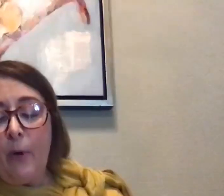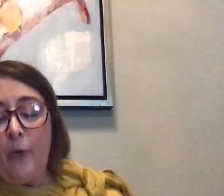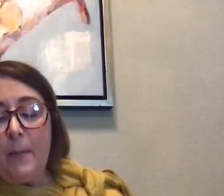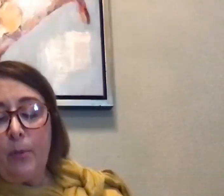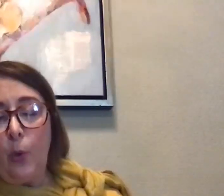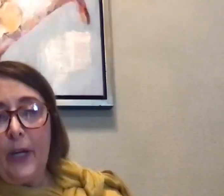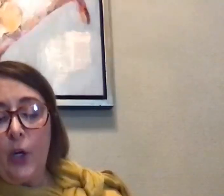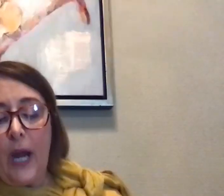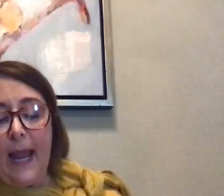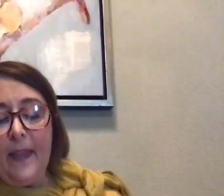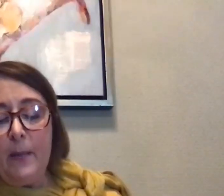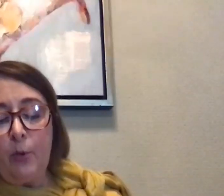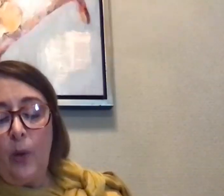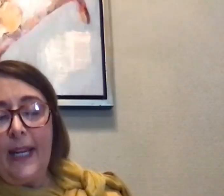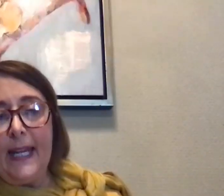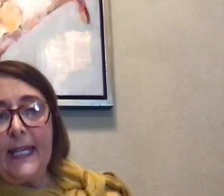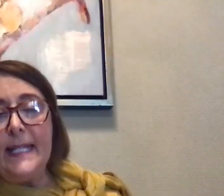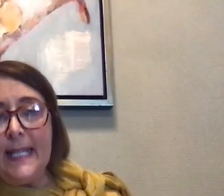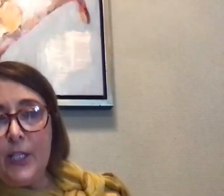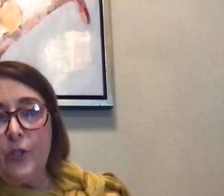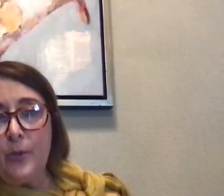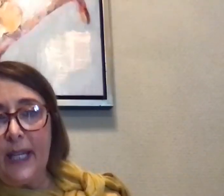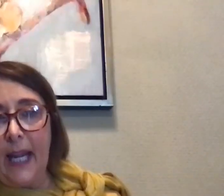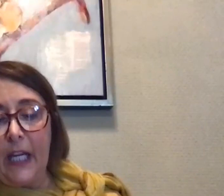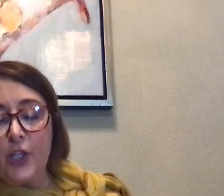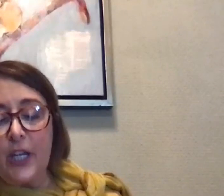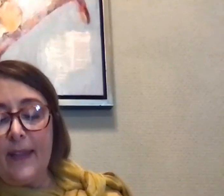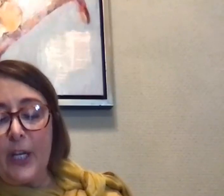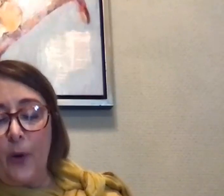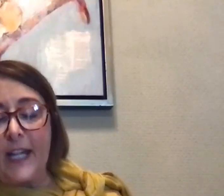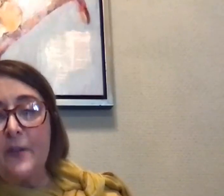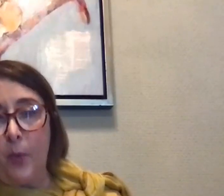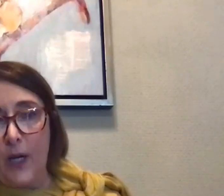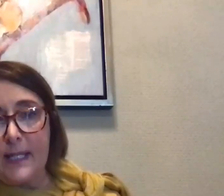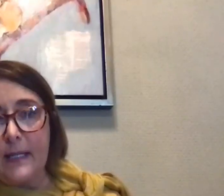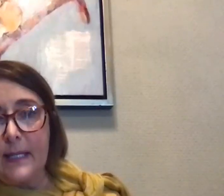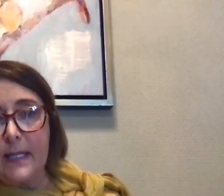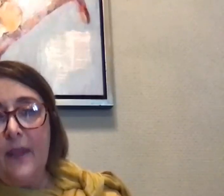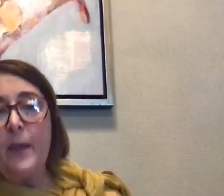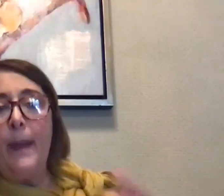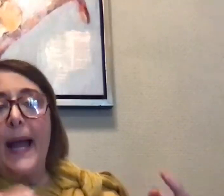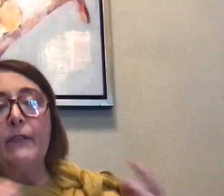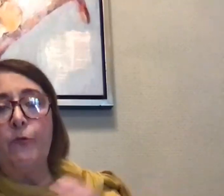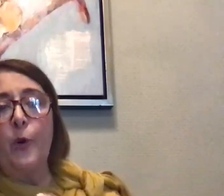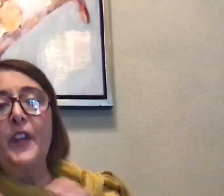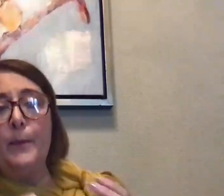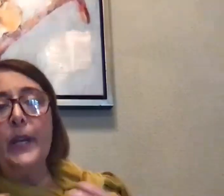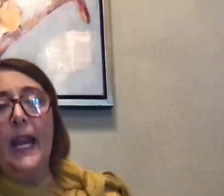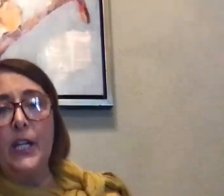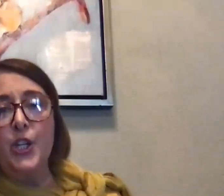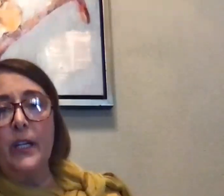important that both the employer and the employee continue to engage in the interactive process, the back and